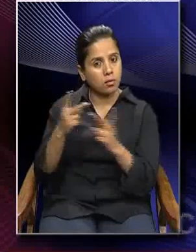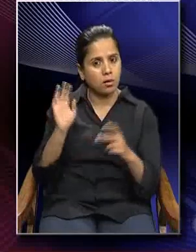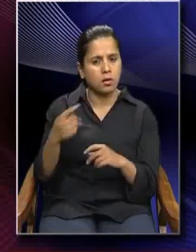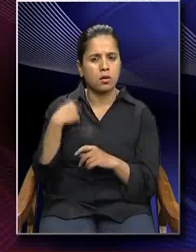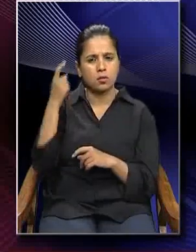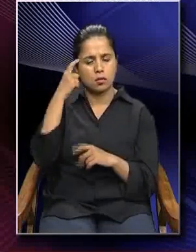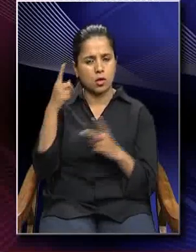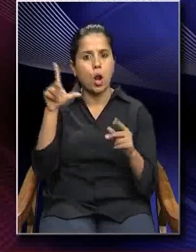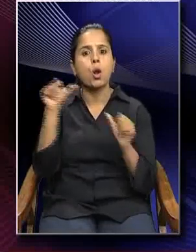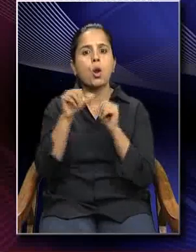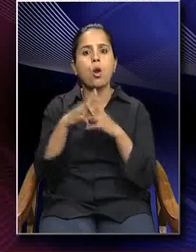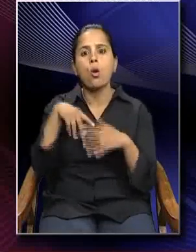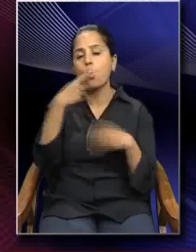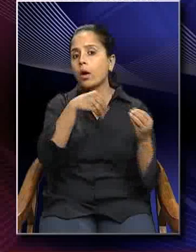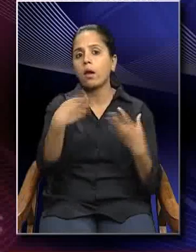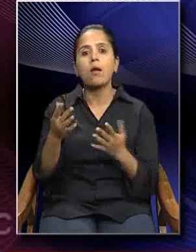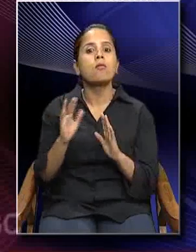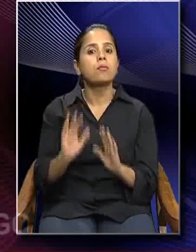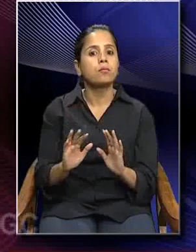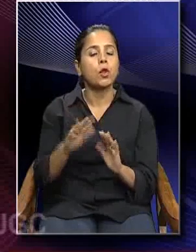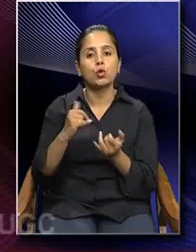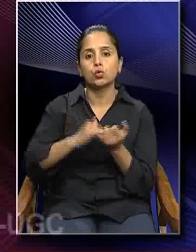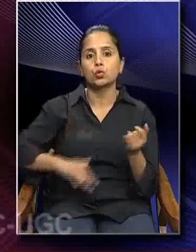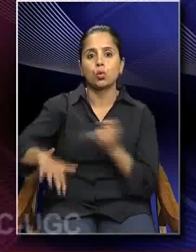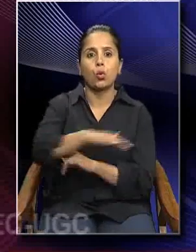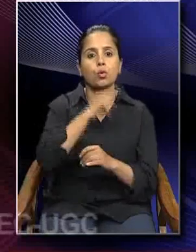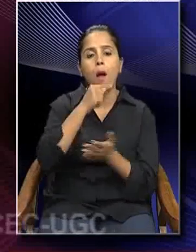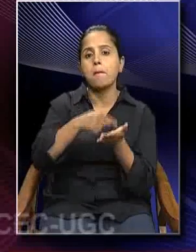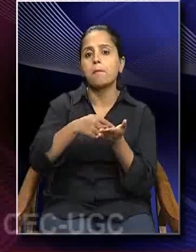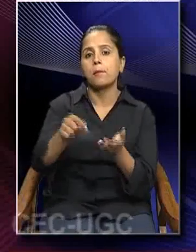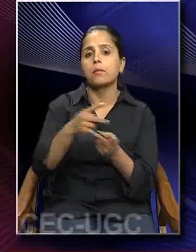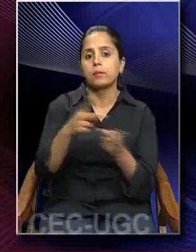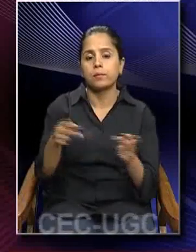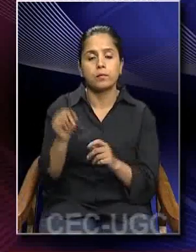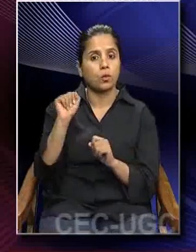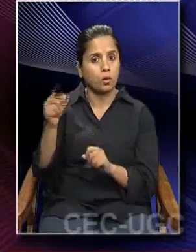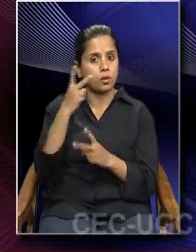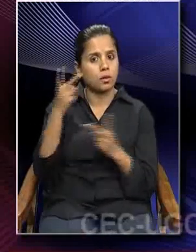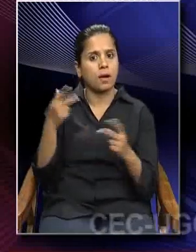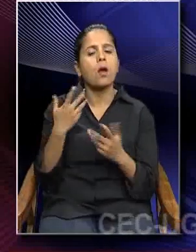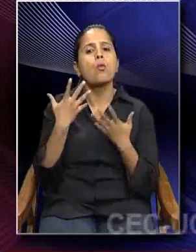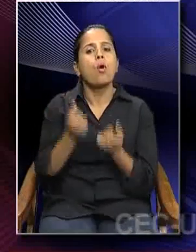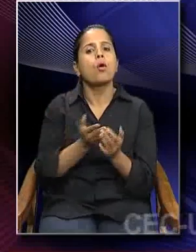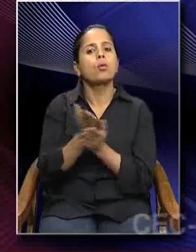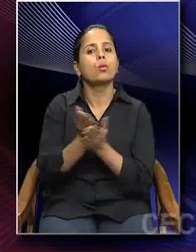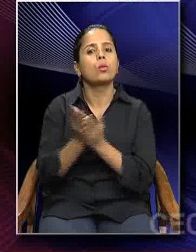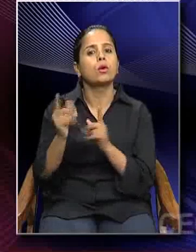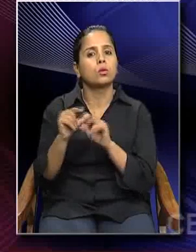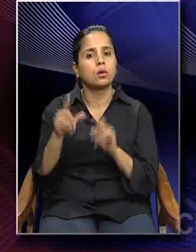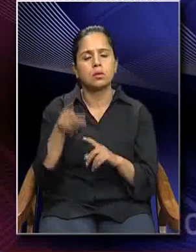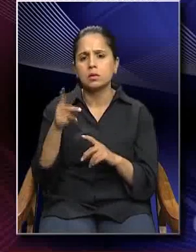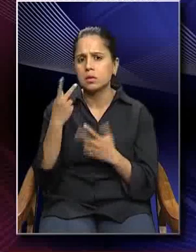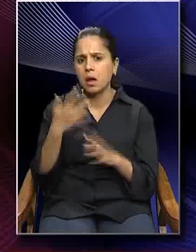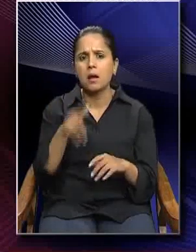of the lawgivers and with social sanction, went their own ways and were